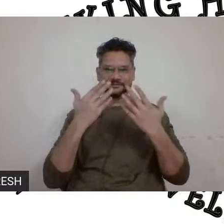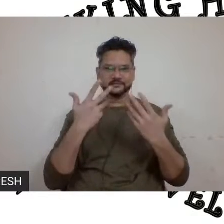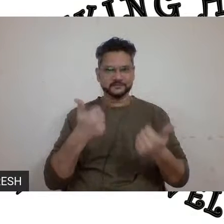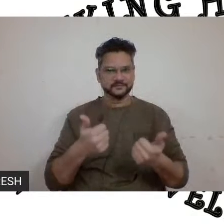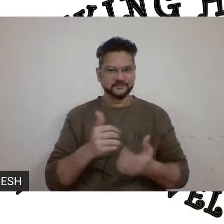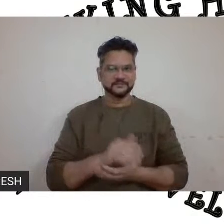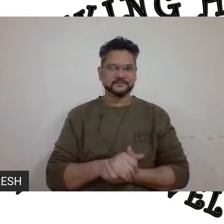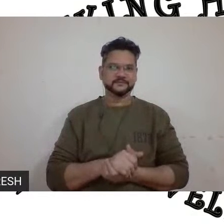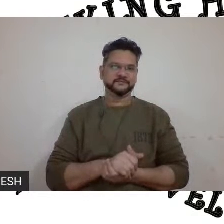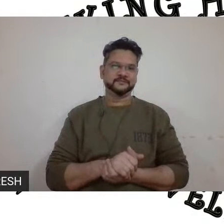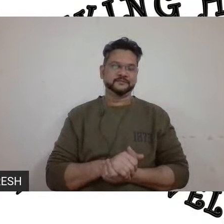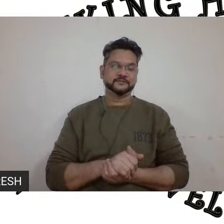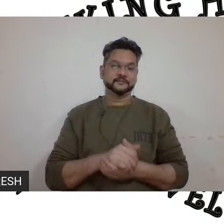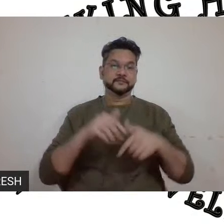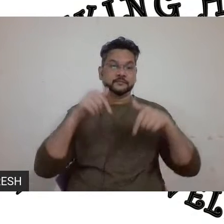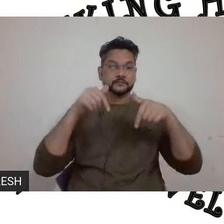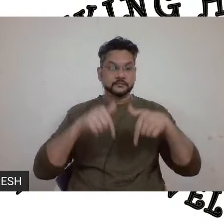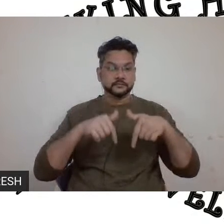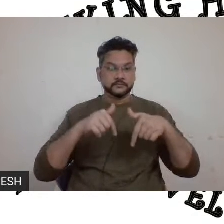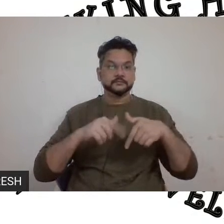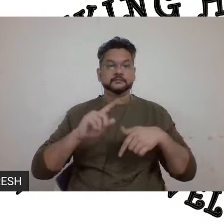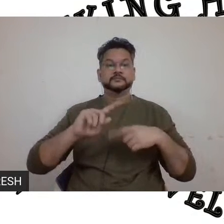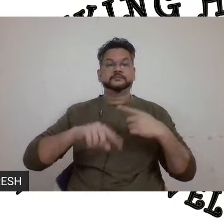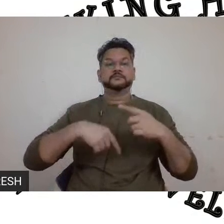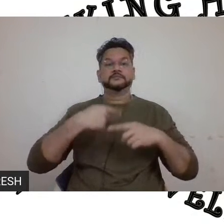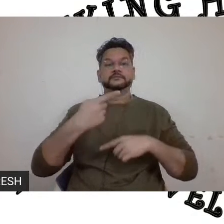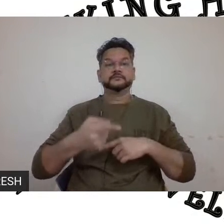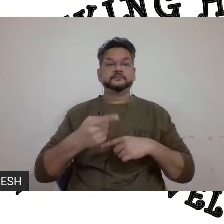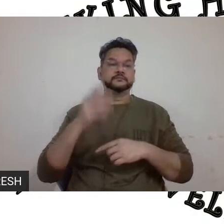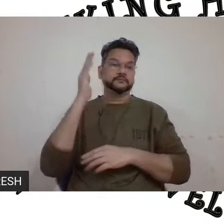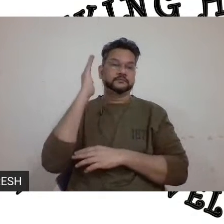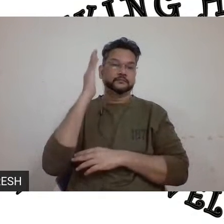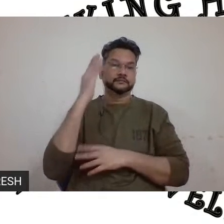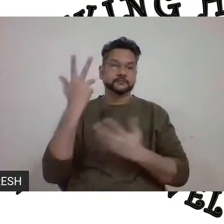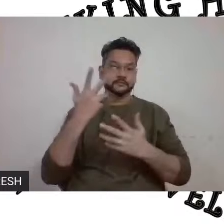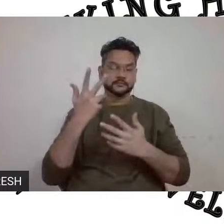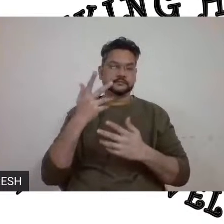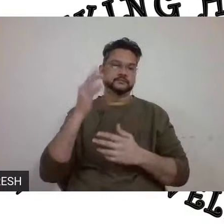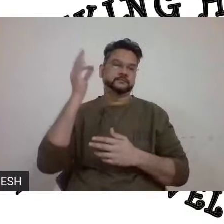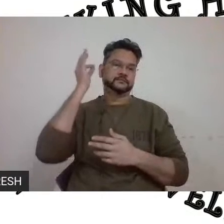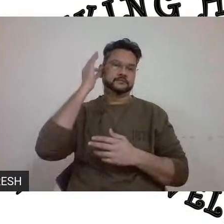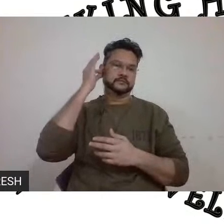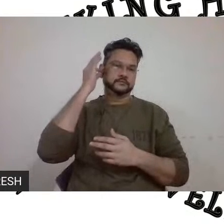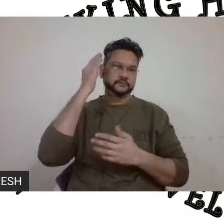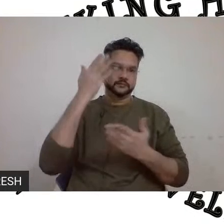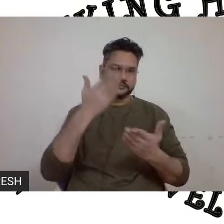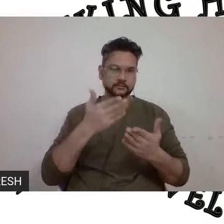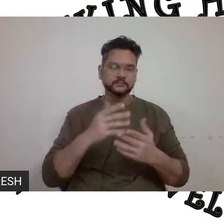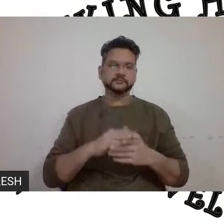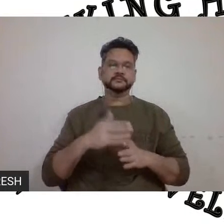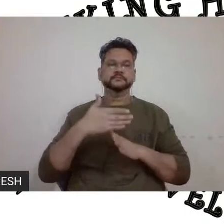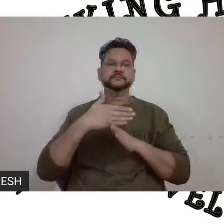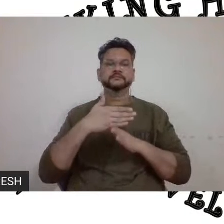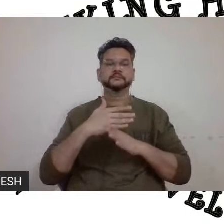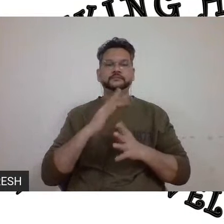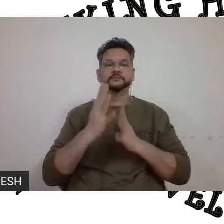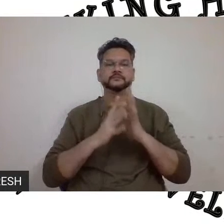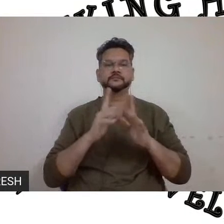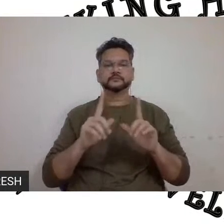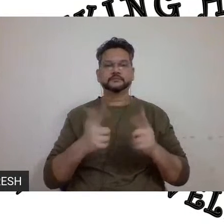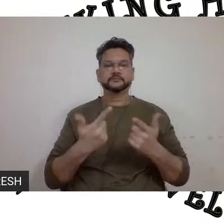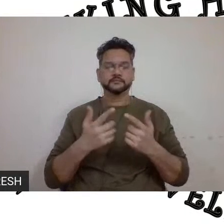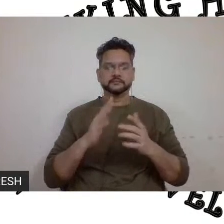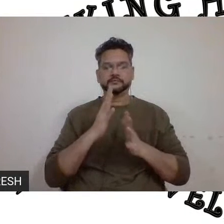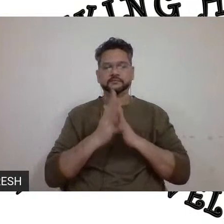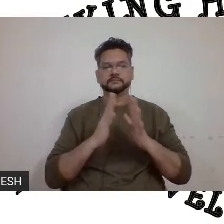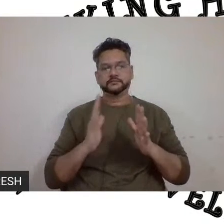Now I would like to invite our next speaker, Mr. Rahul Jain, partner Let's Sign Rajpura, Chief